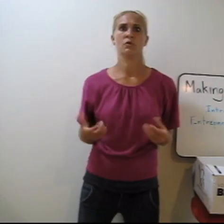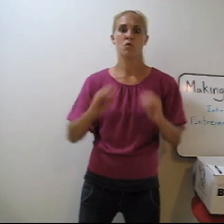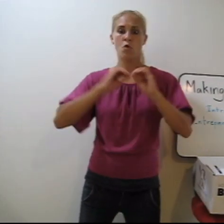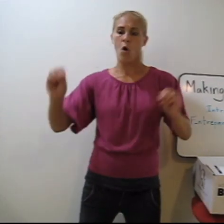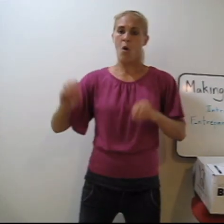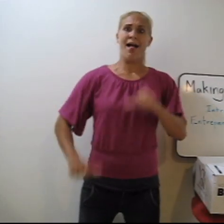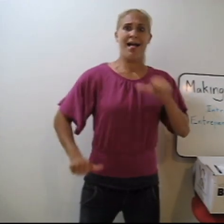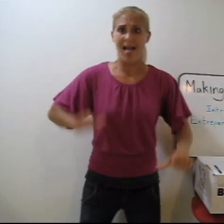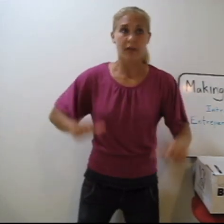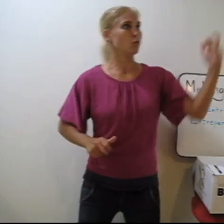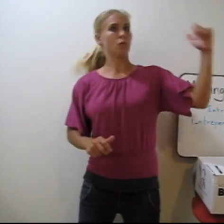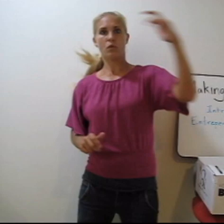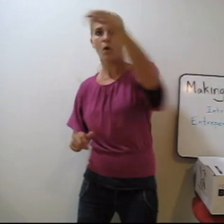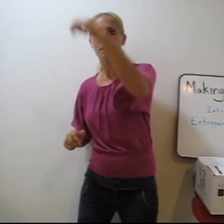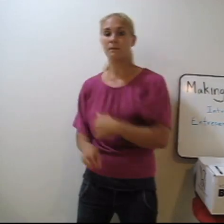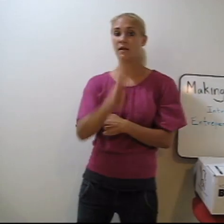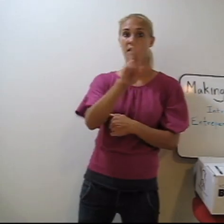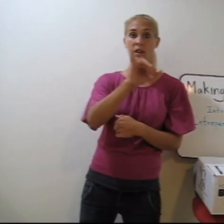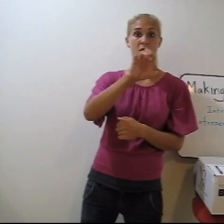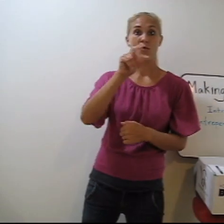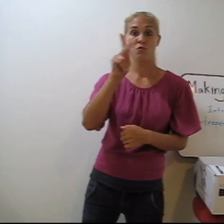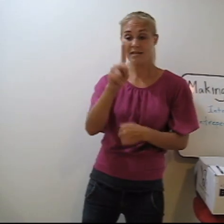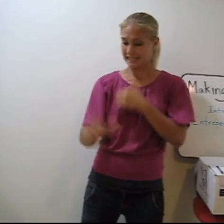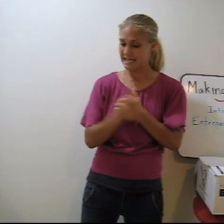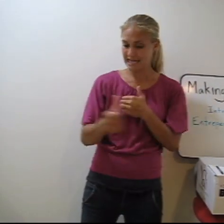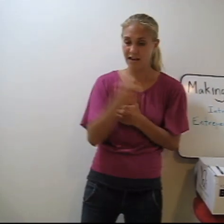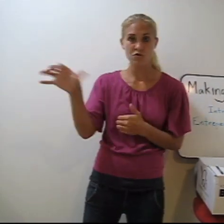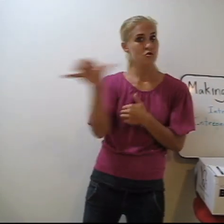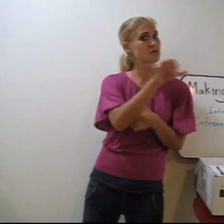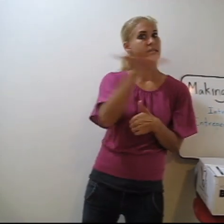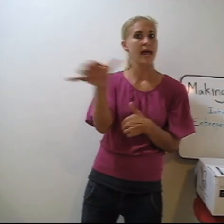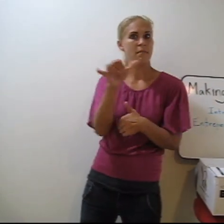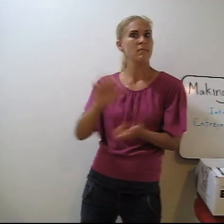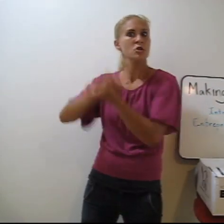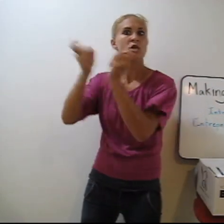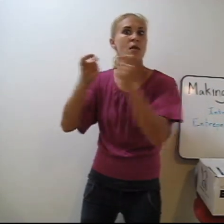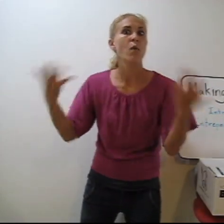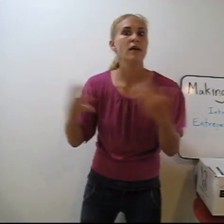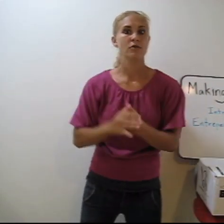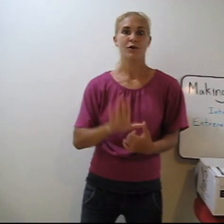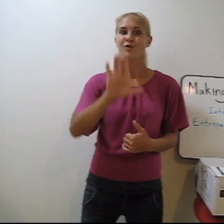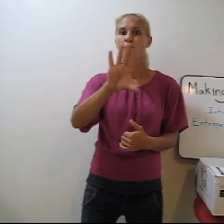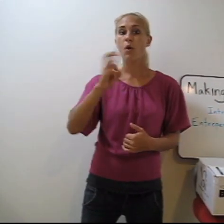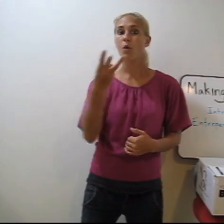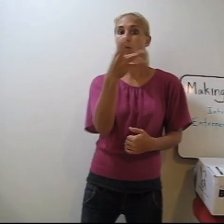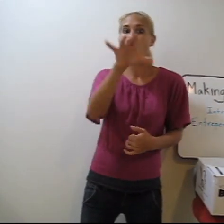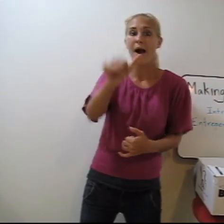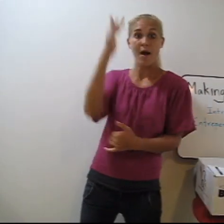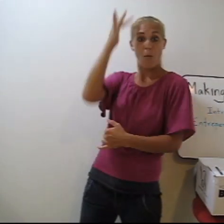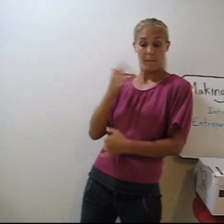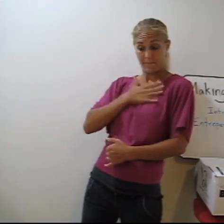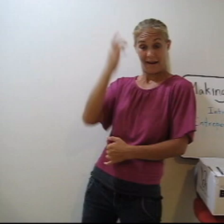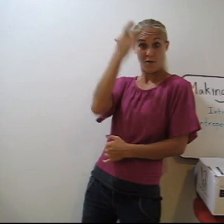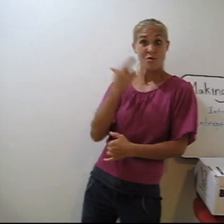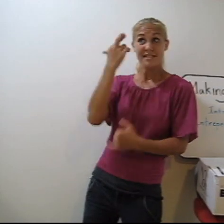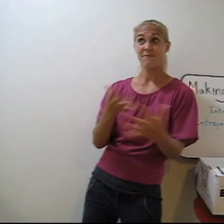The risks and the dangers were the same. What changed? Your why changed. Your reason for wanting to do it. You